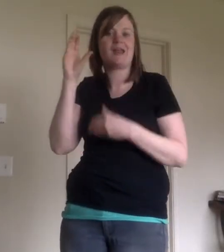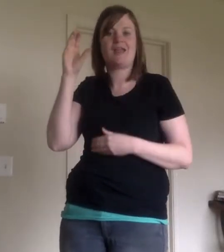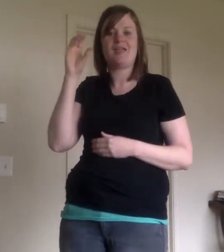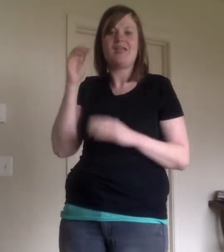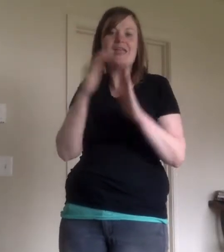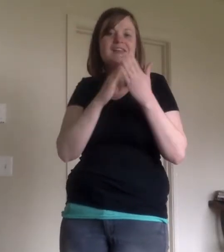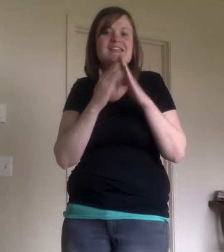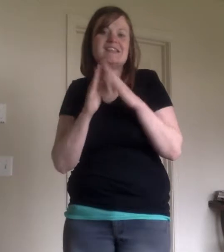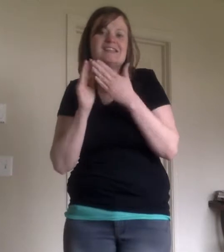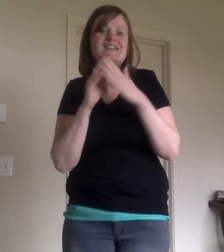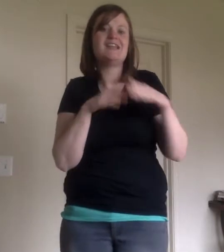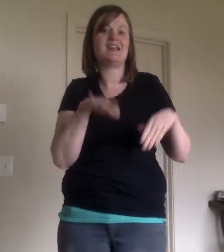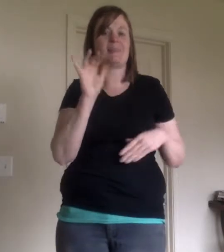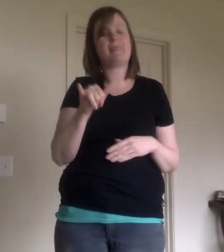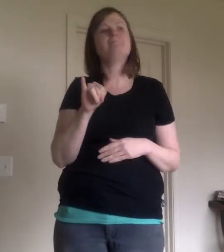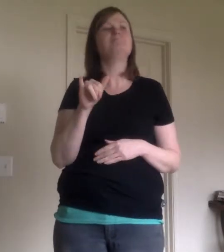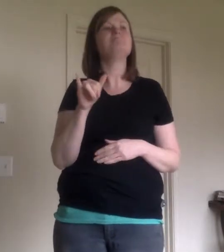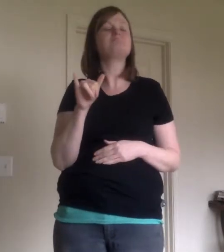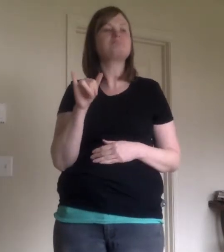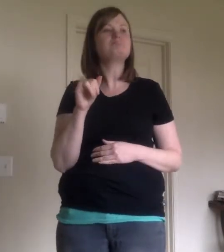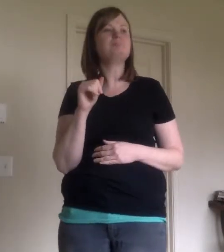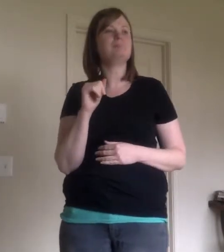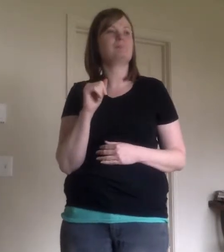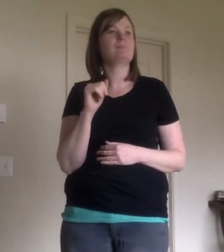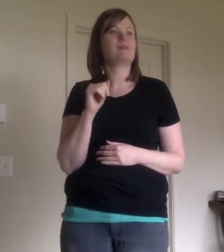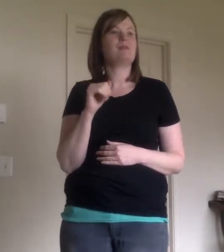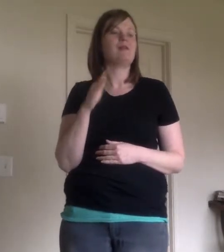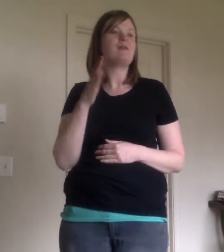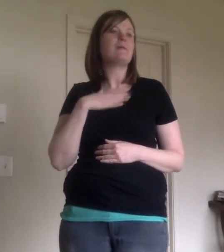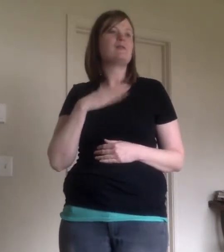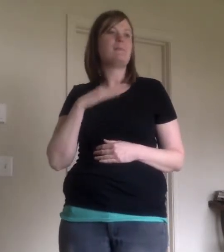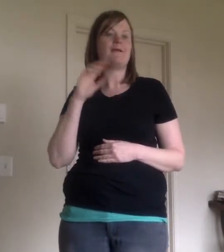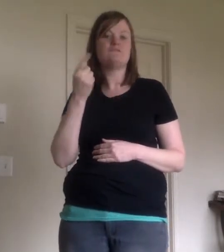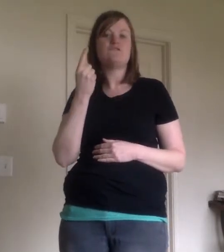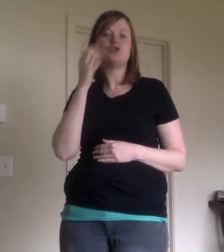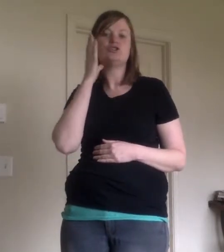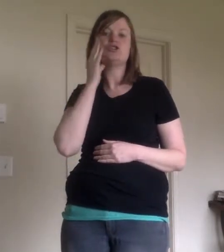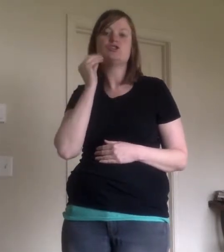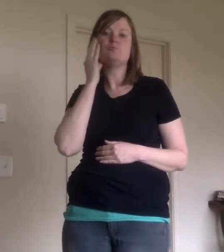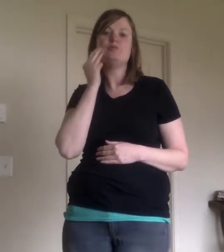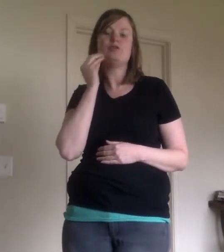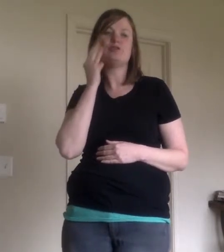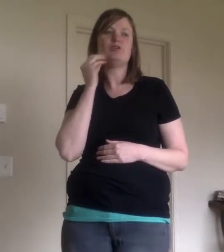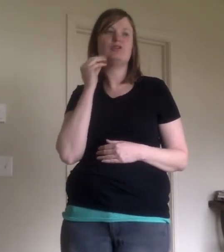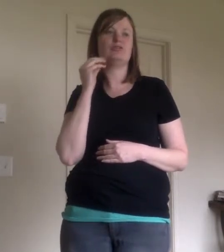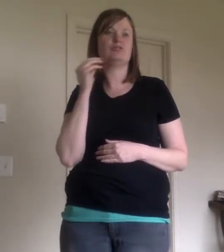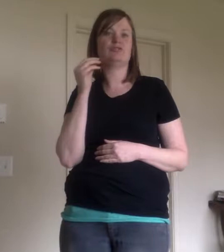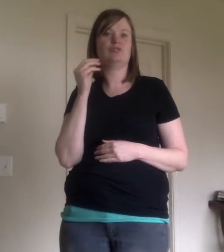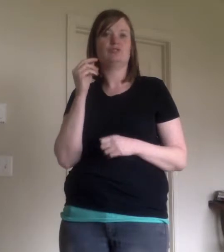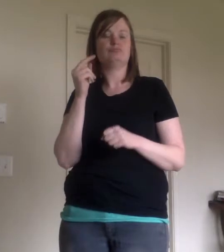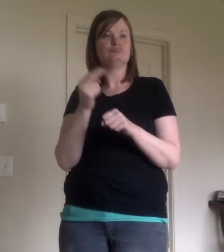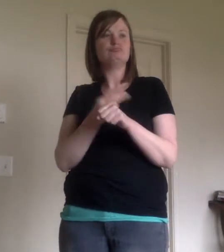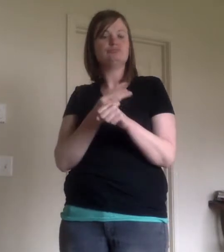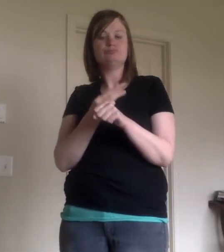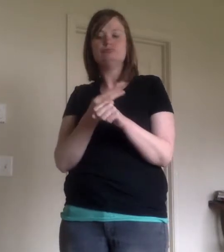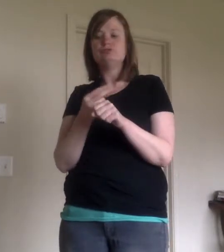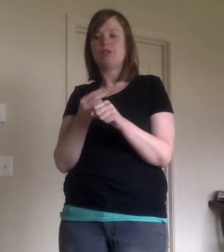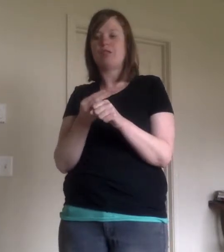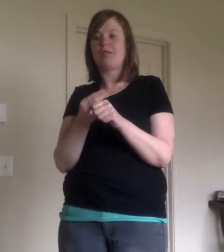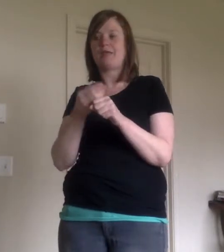And so that was my first exposure to doing a series. And I liked that series. I liked the photographs that I came